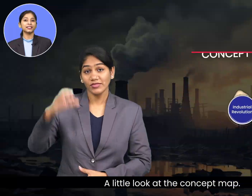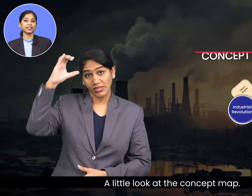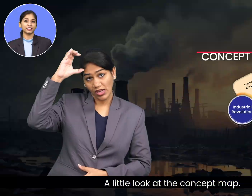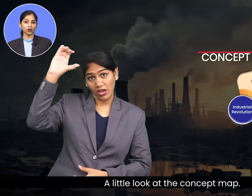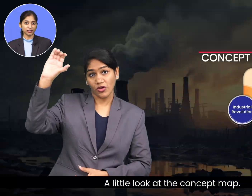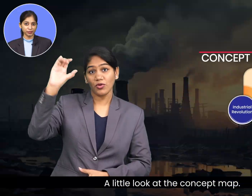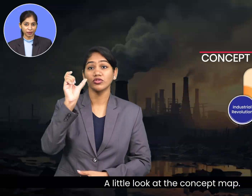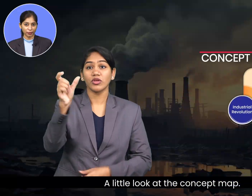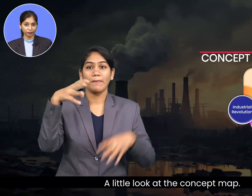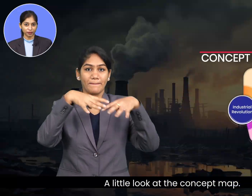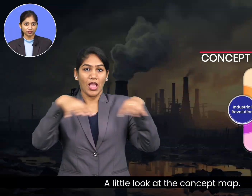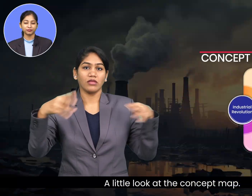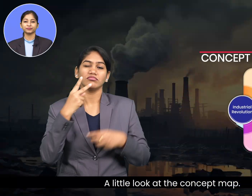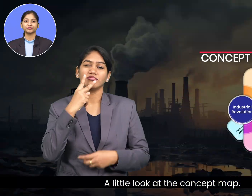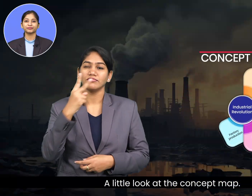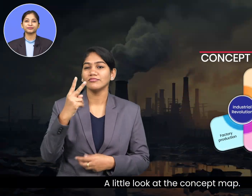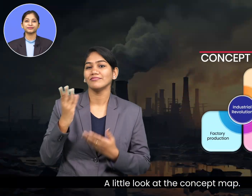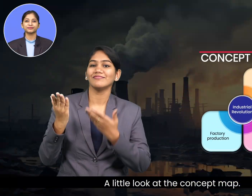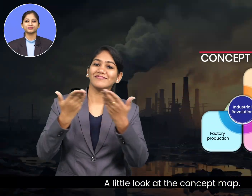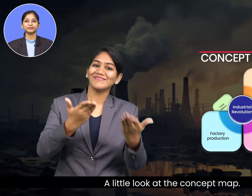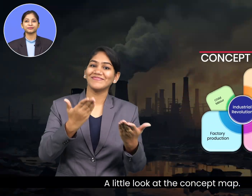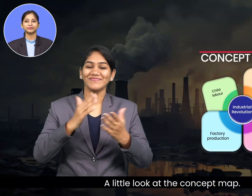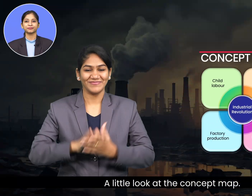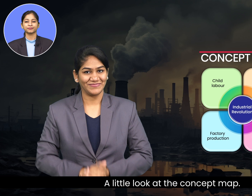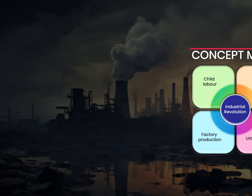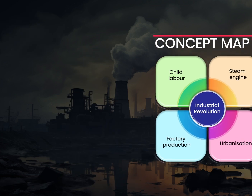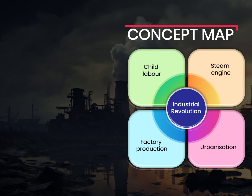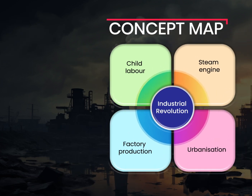A little look at the concept map.